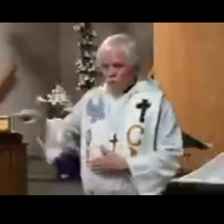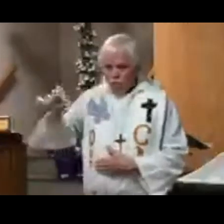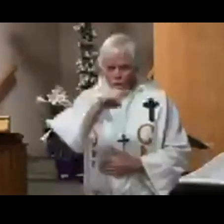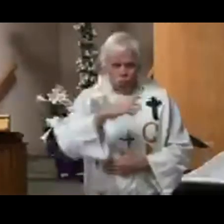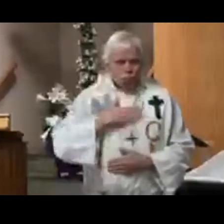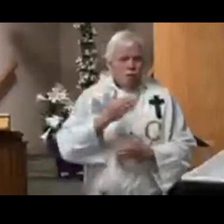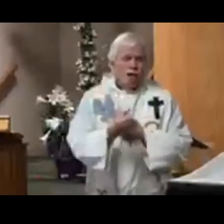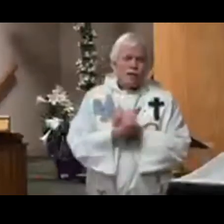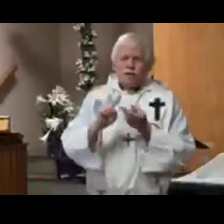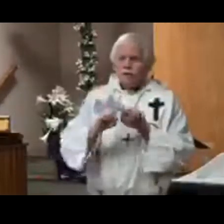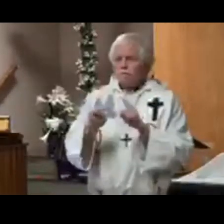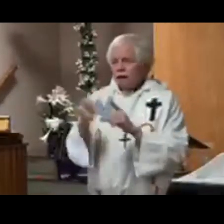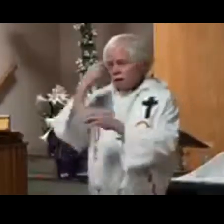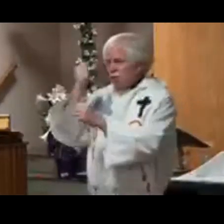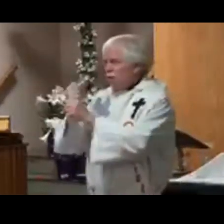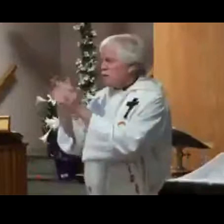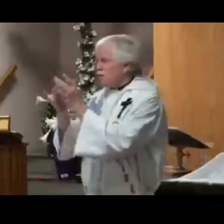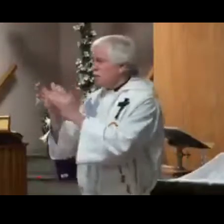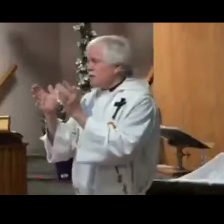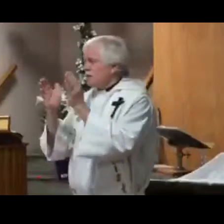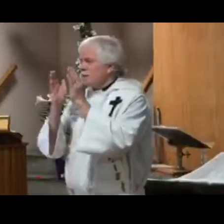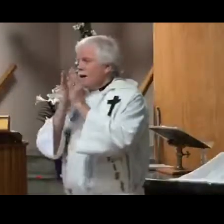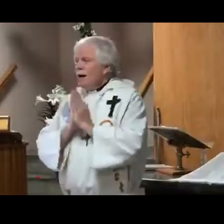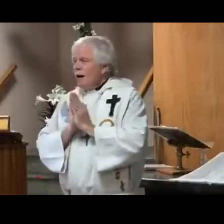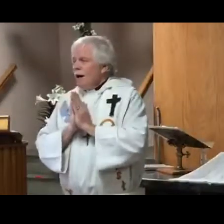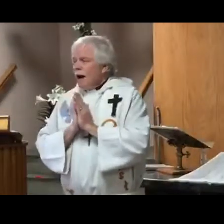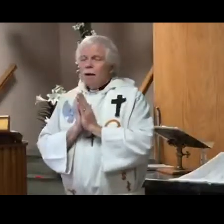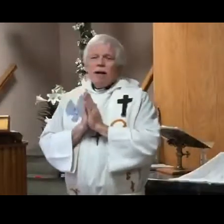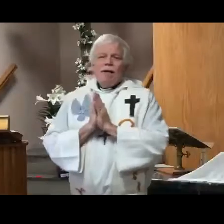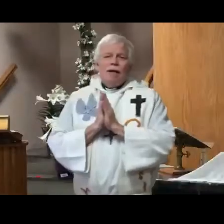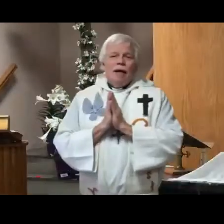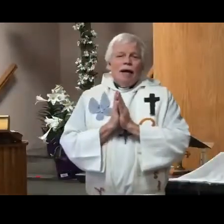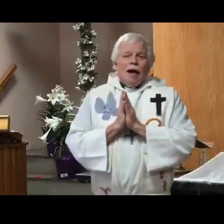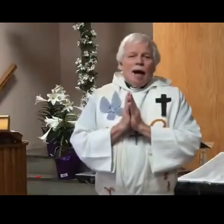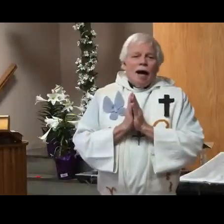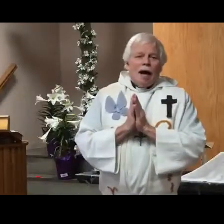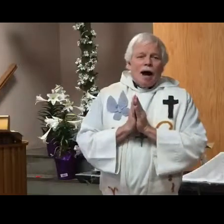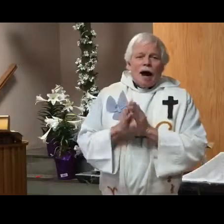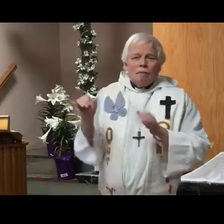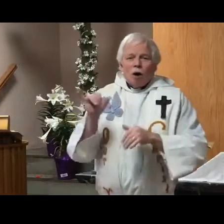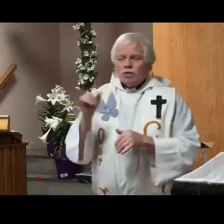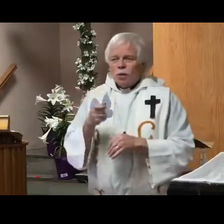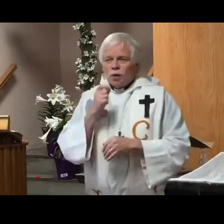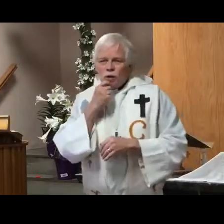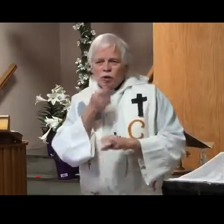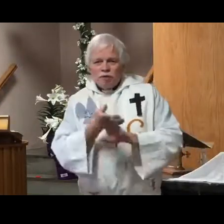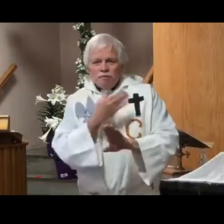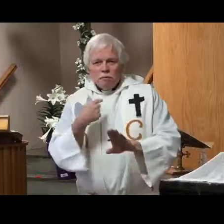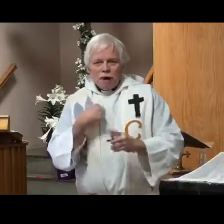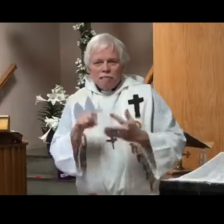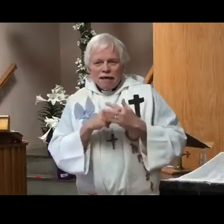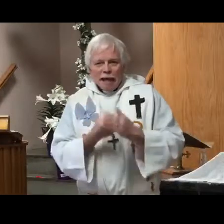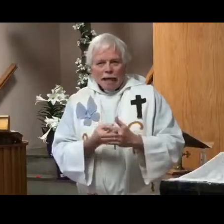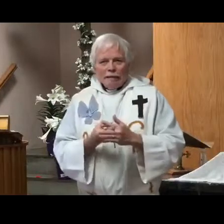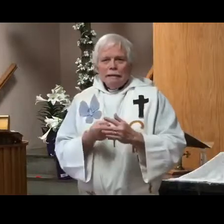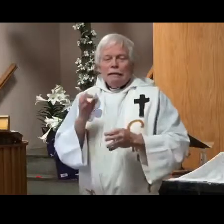signed for you, my dear friends, trusting Jesus. Amen. I'm also curious,